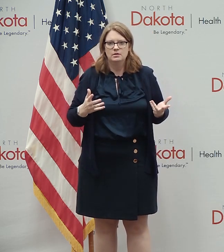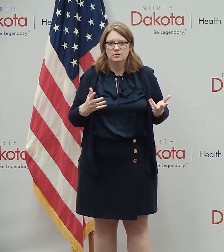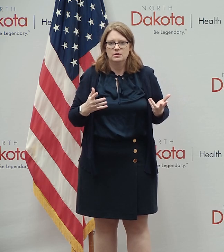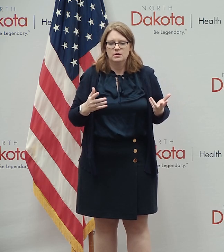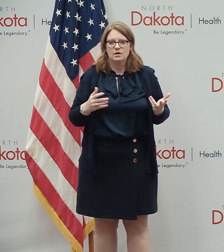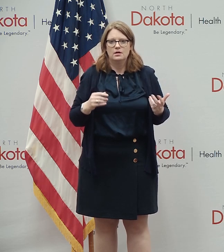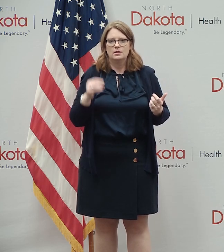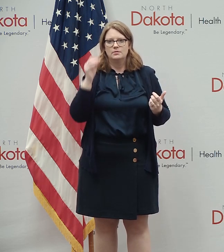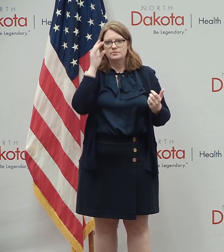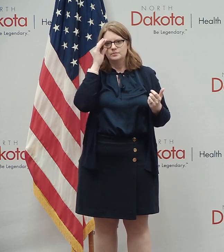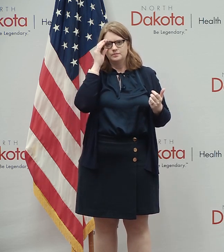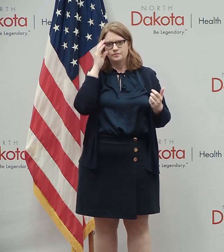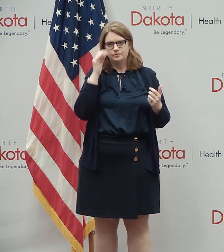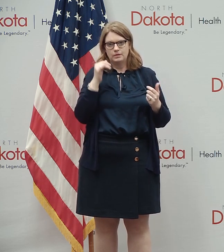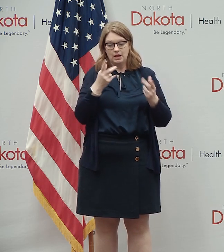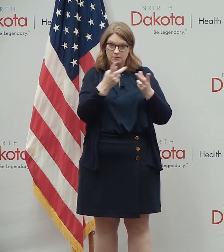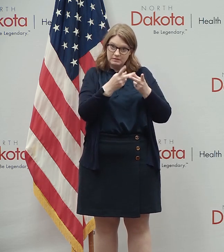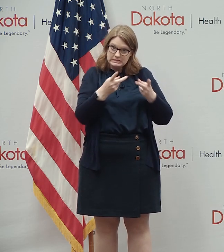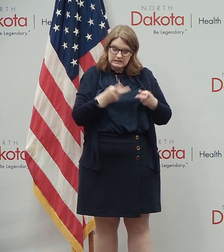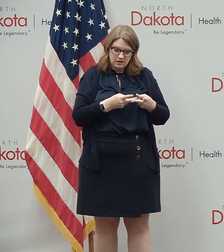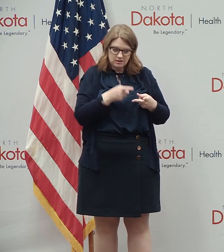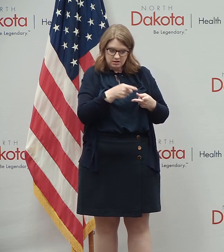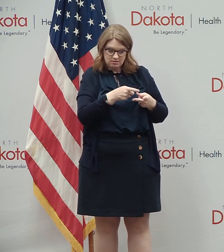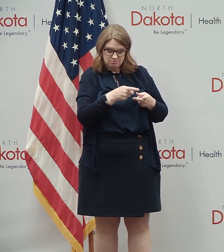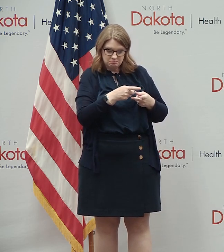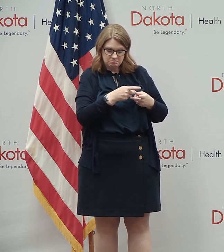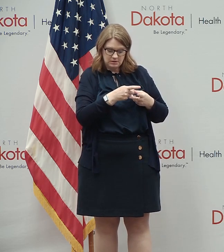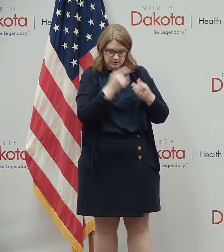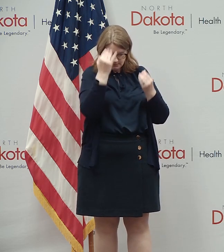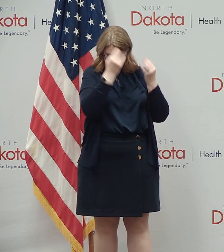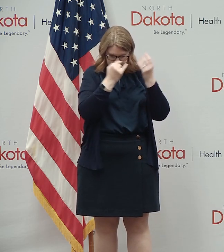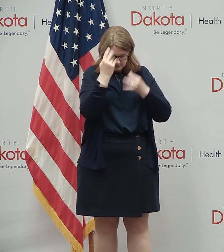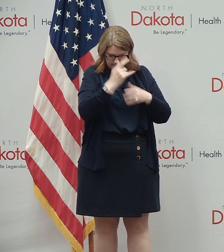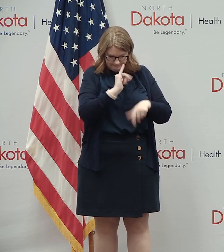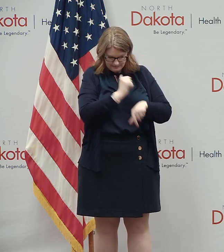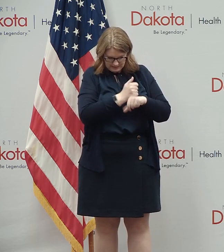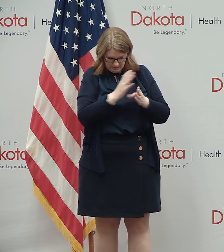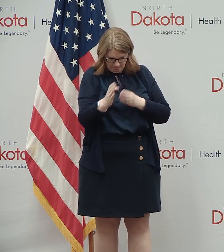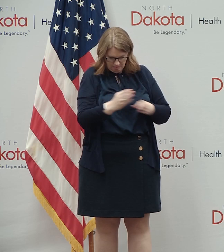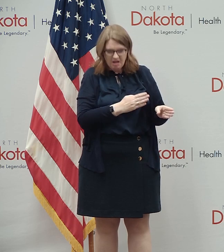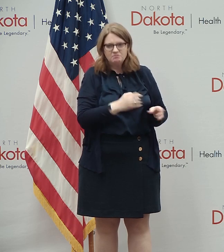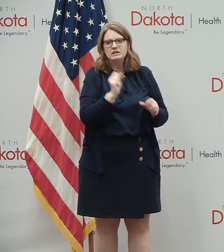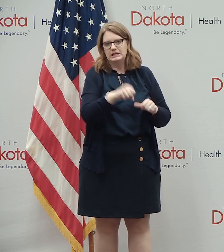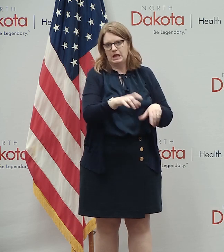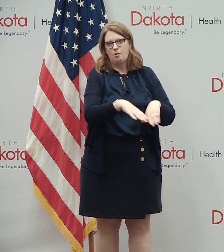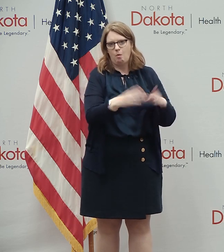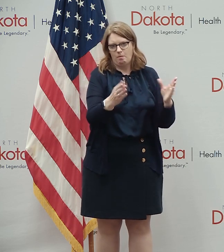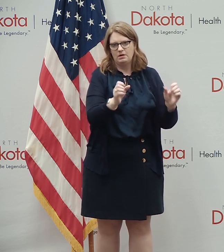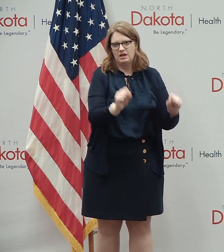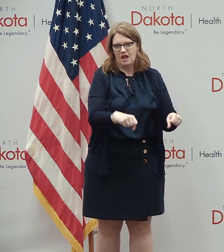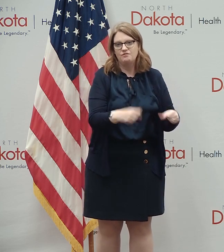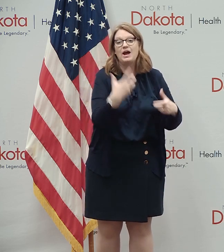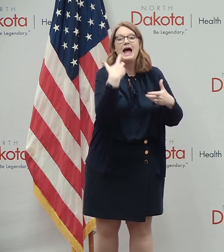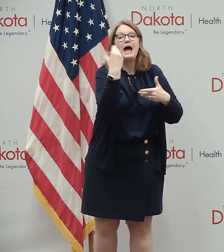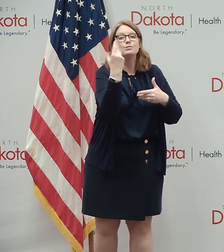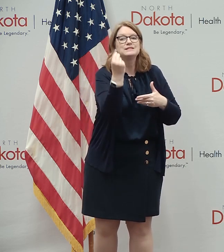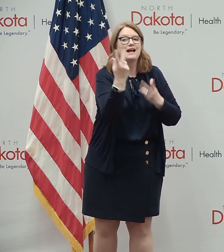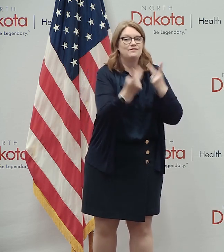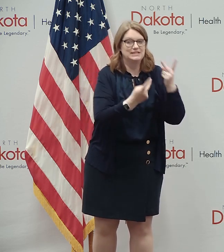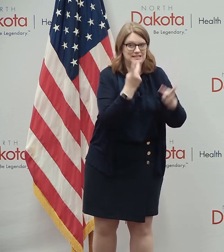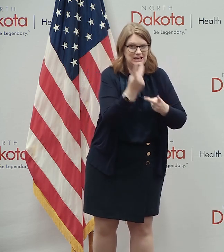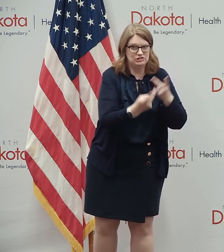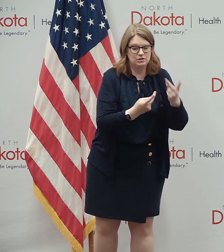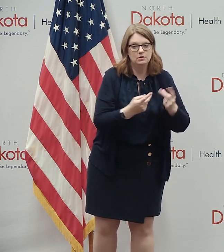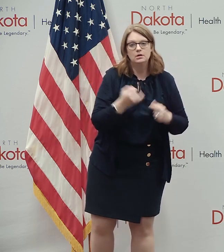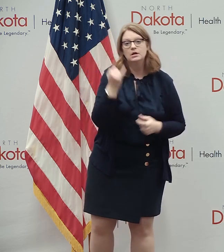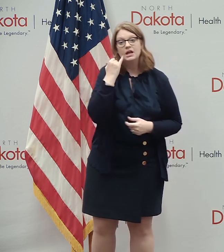as the facilities have these plans for outdoor visitation, that can occur. And so again, please work with if